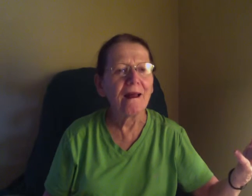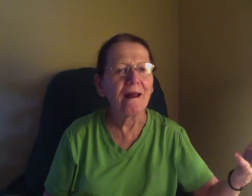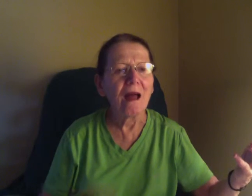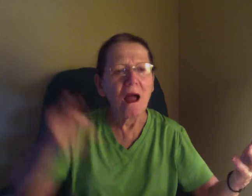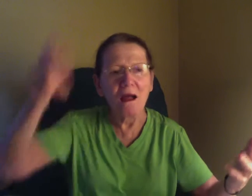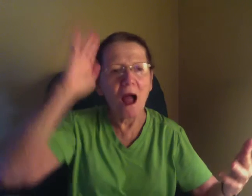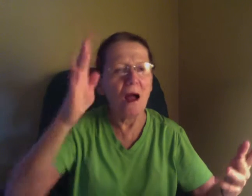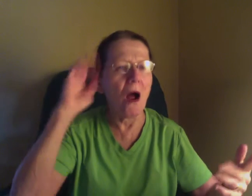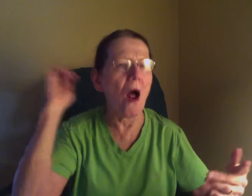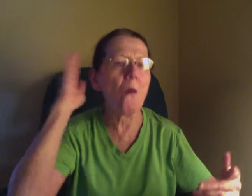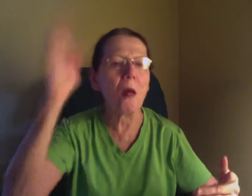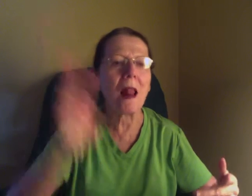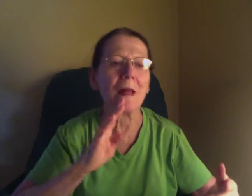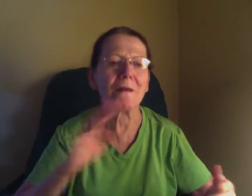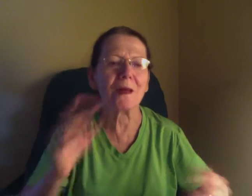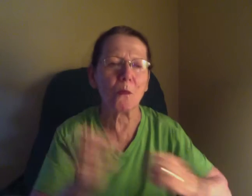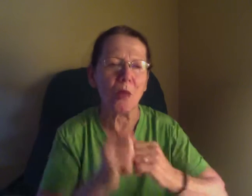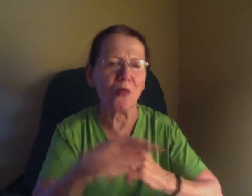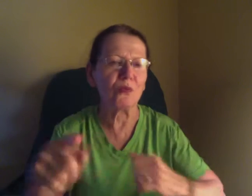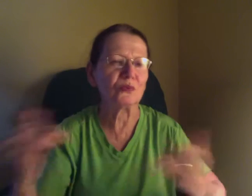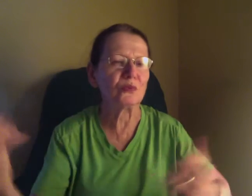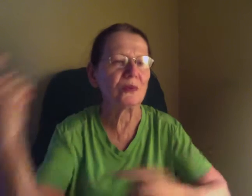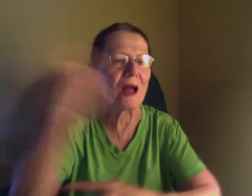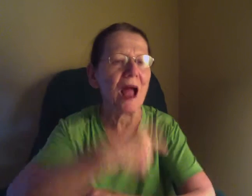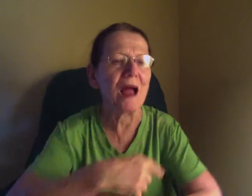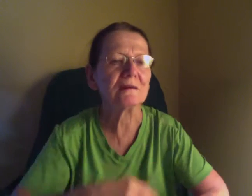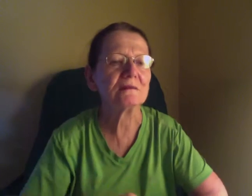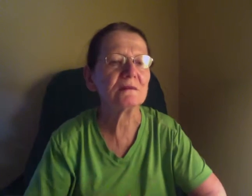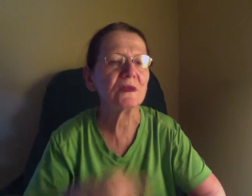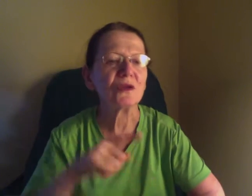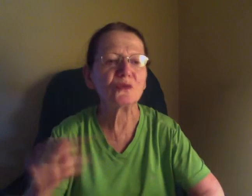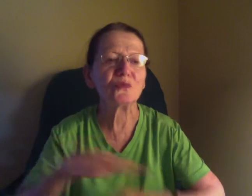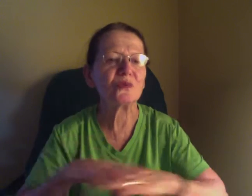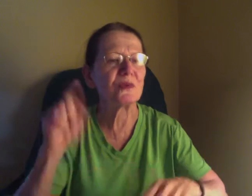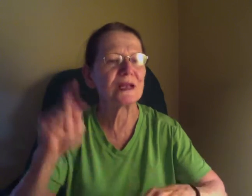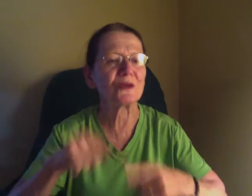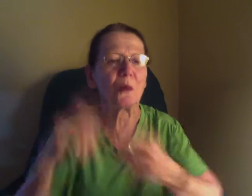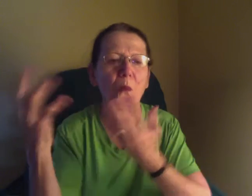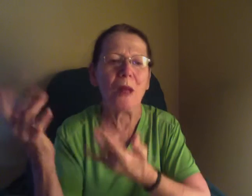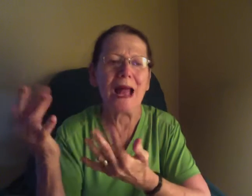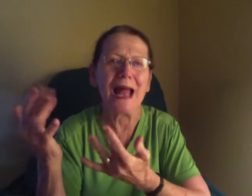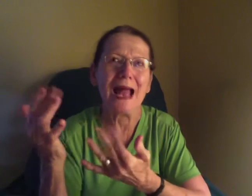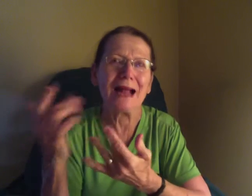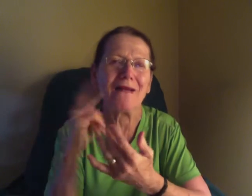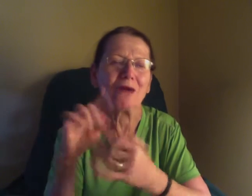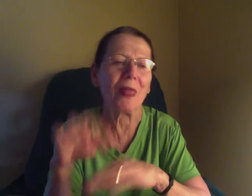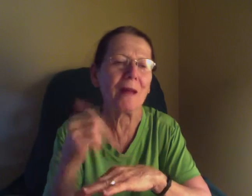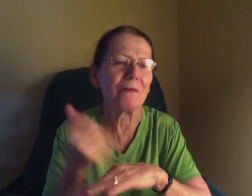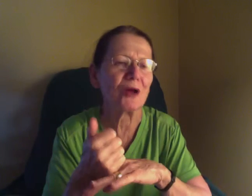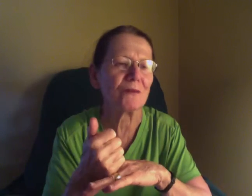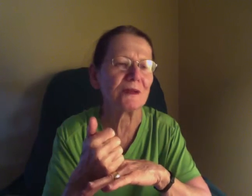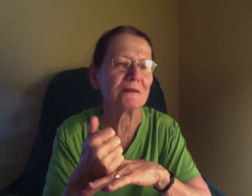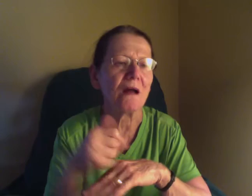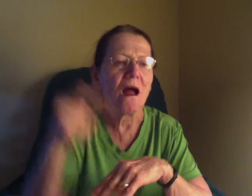AHHHHH! I could not have good mood but could not good mood. I